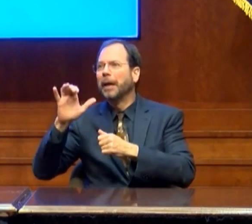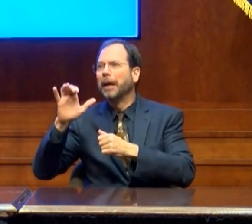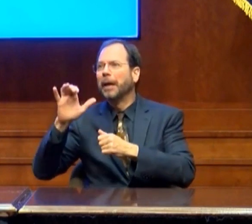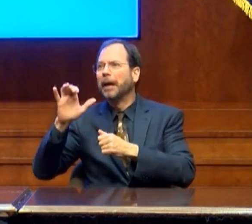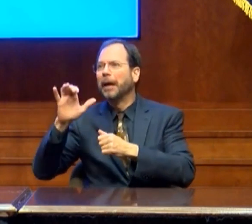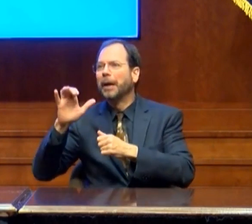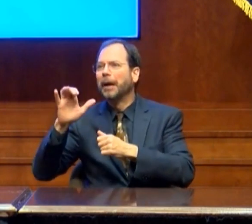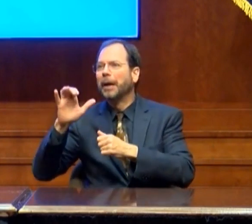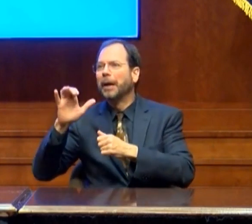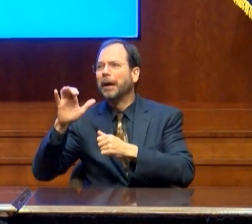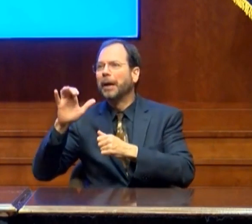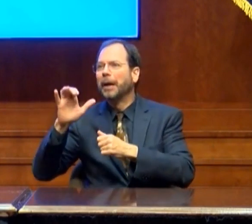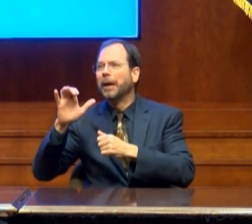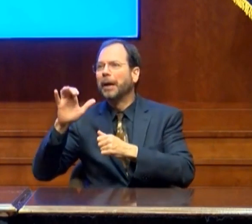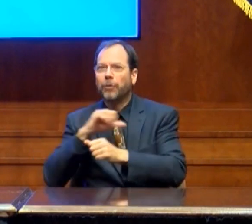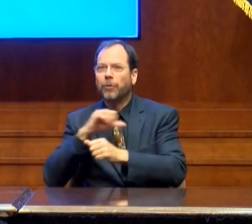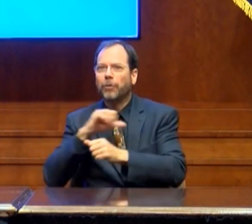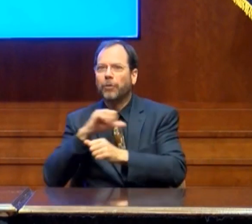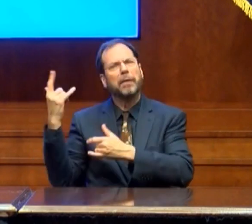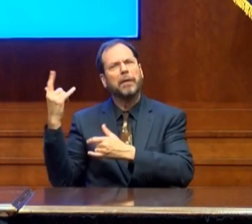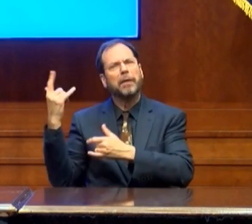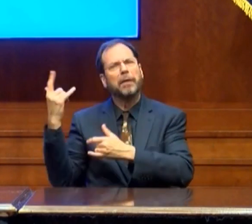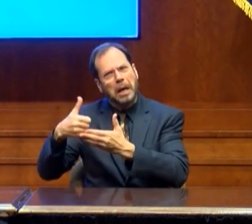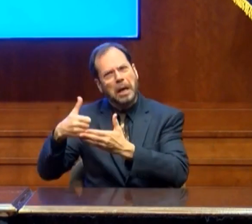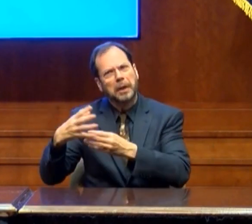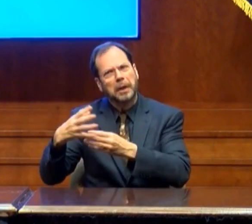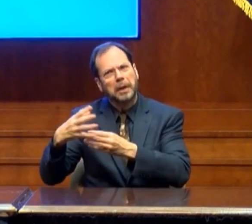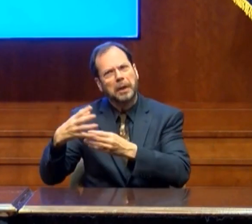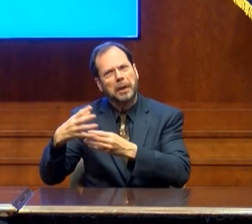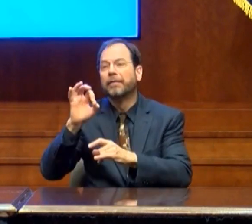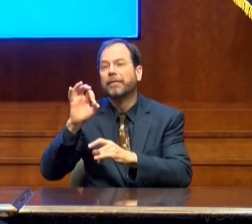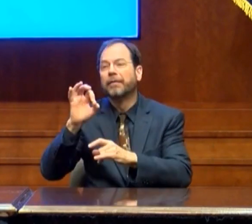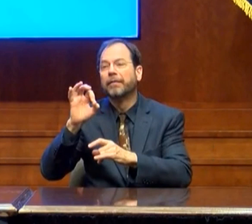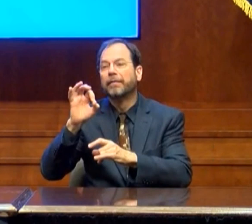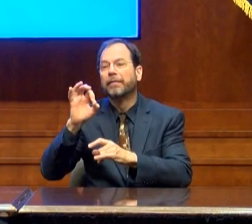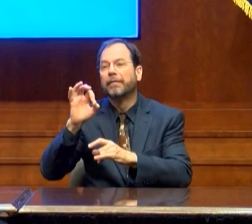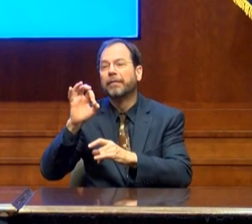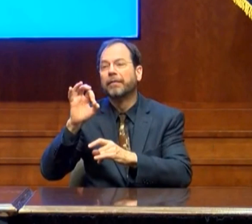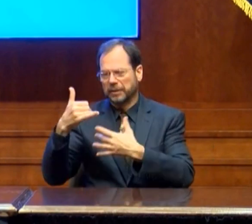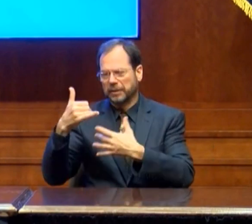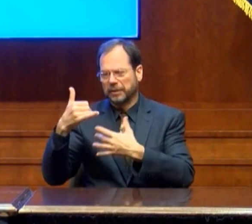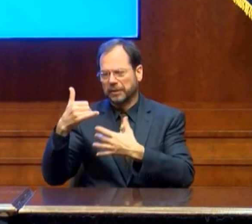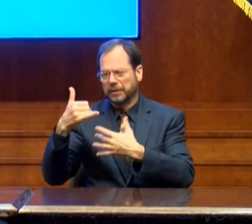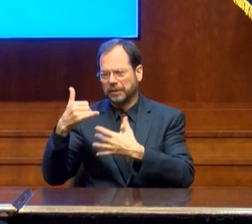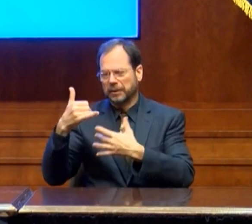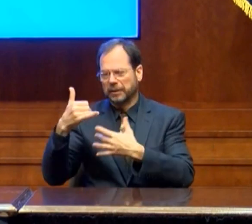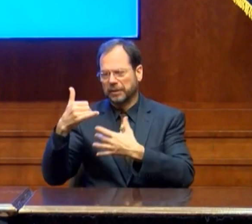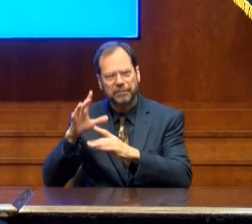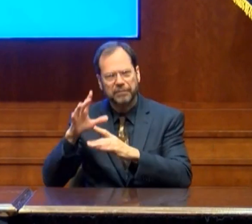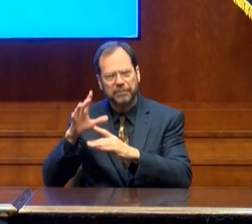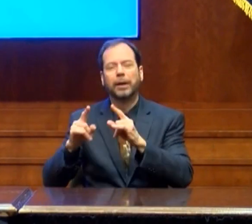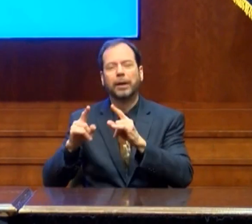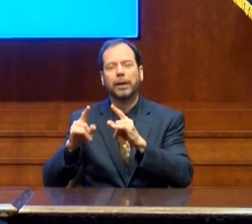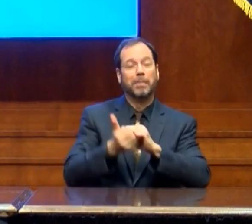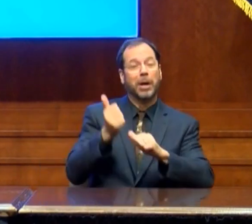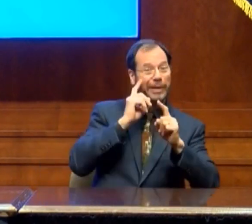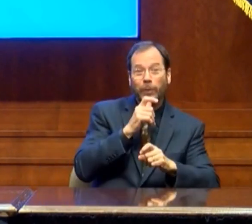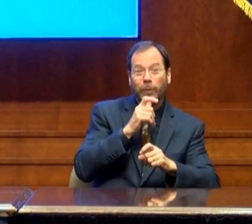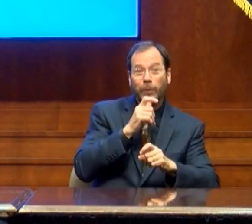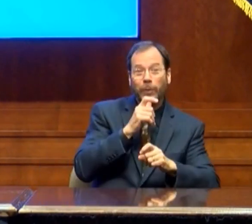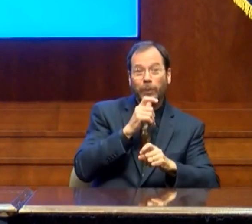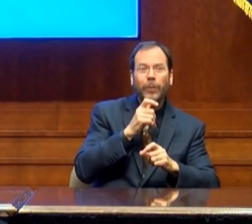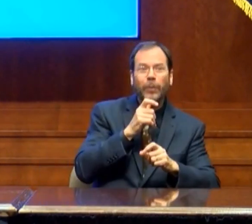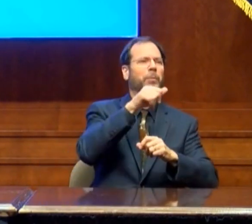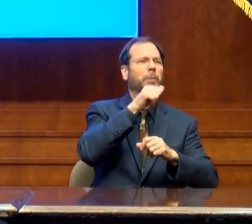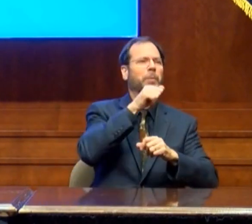authorities. Now public health authorities continue to provide testing. FEMA continues to provide testing. But most of the testing that's taking